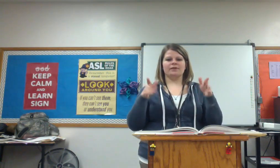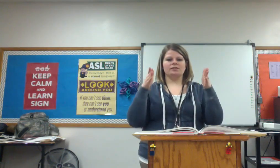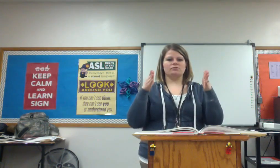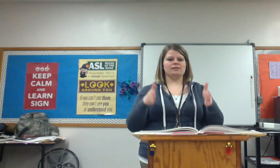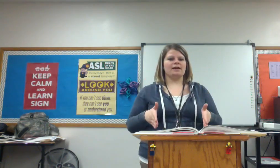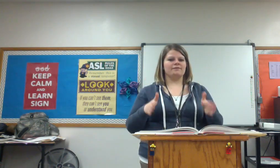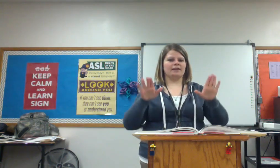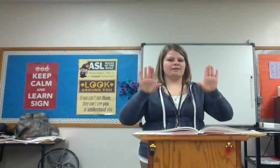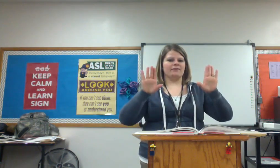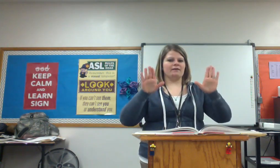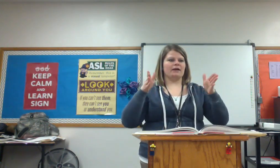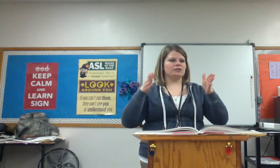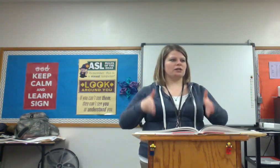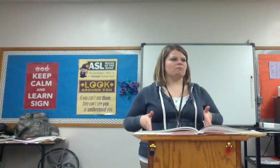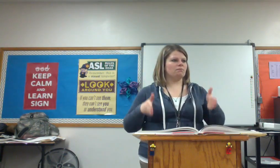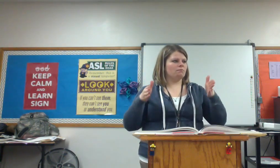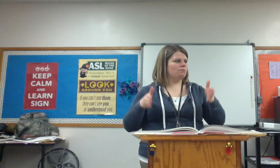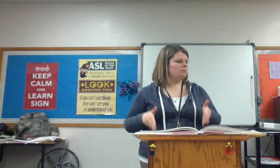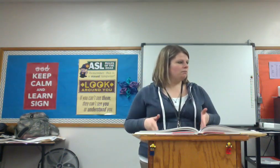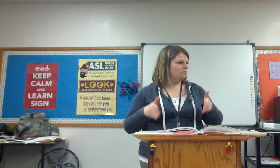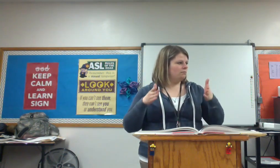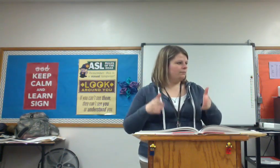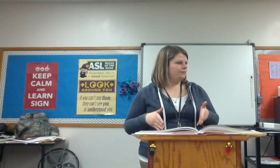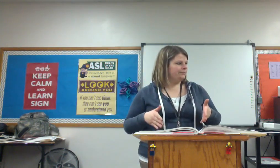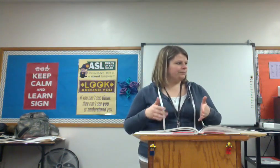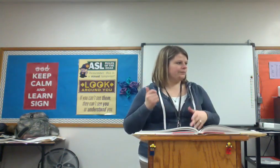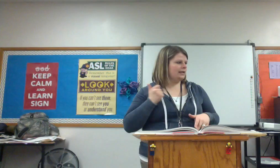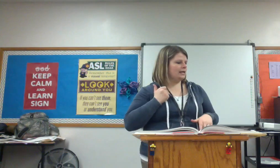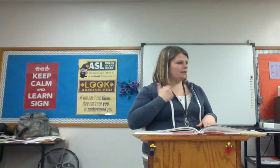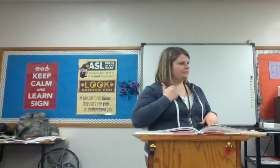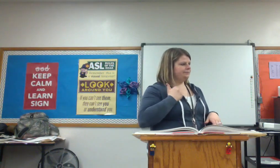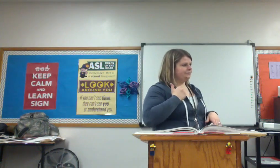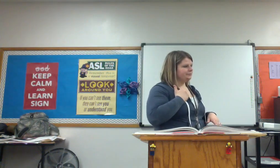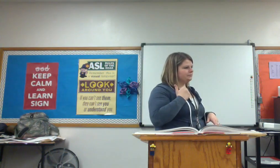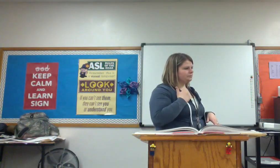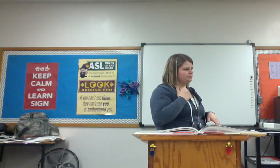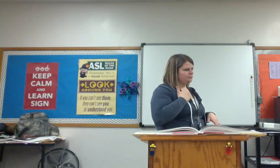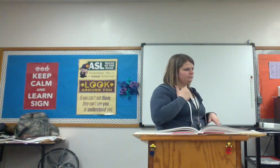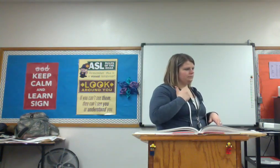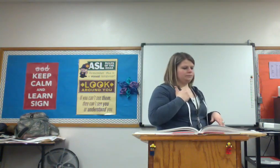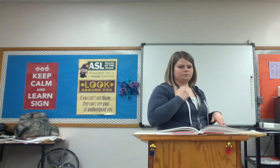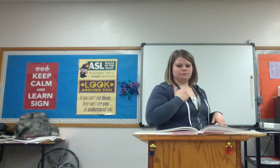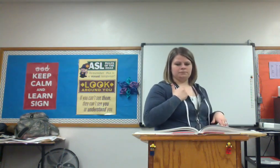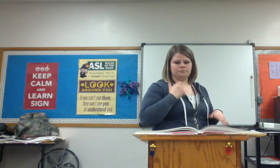this you just have like that 5 handshake. How do you do Canada? Canada. How do you do